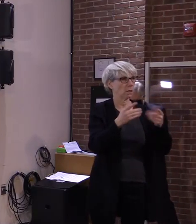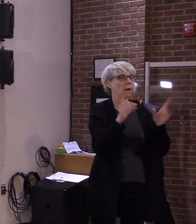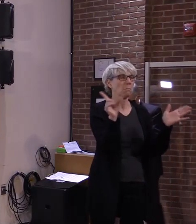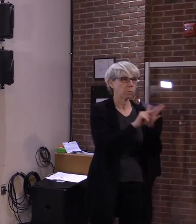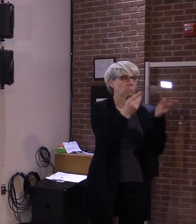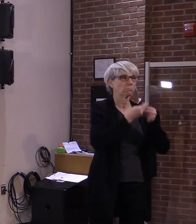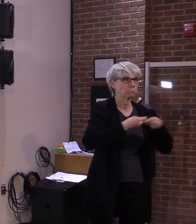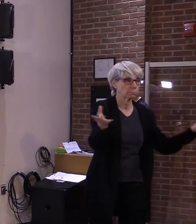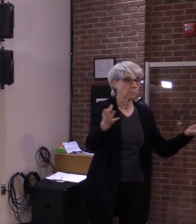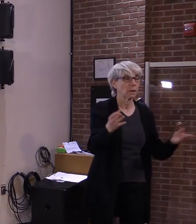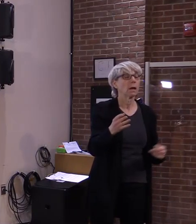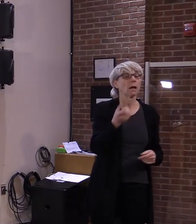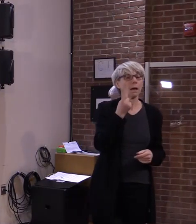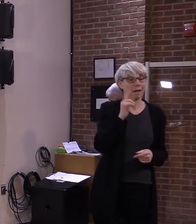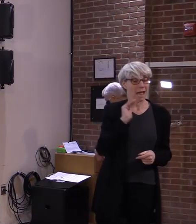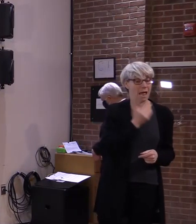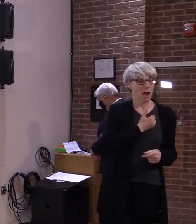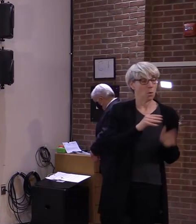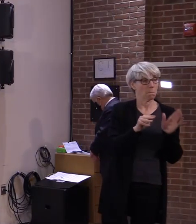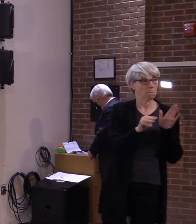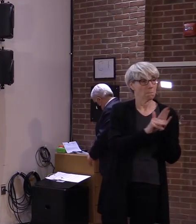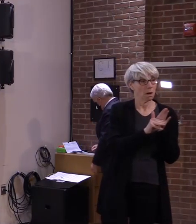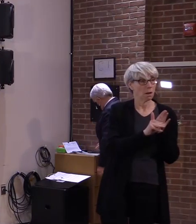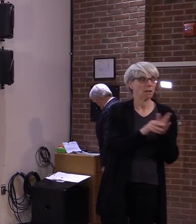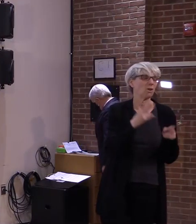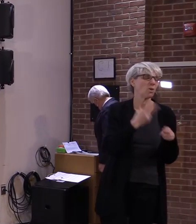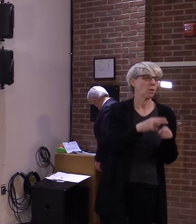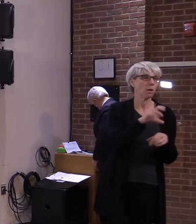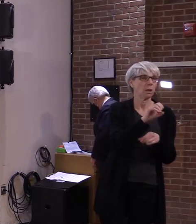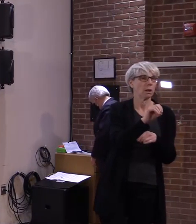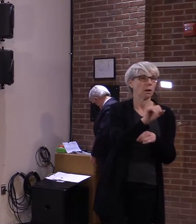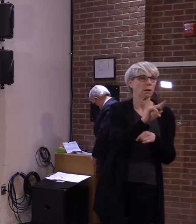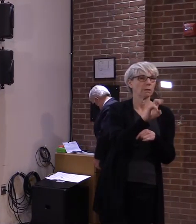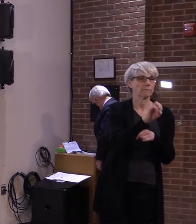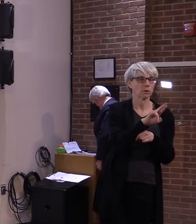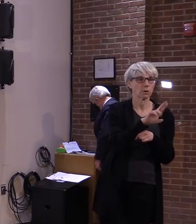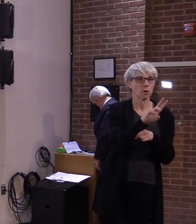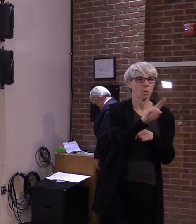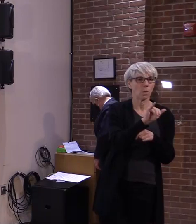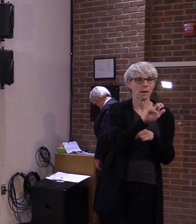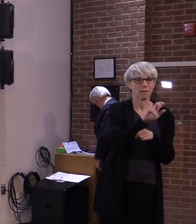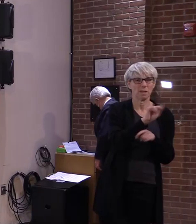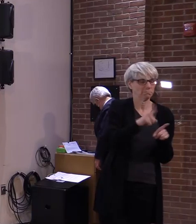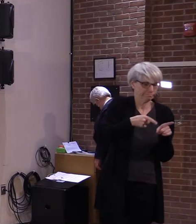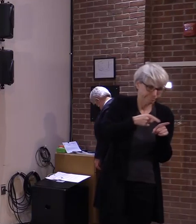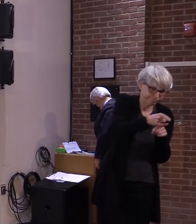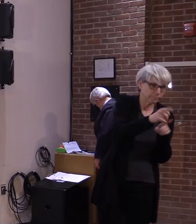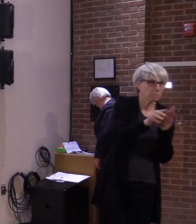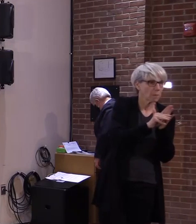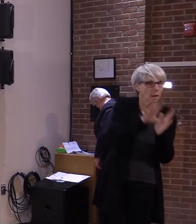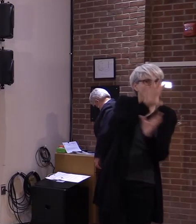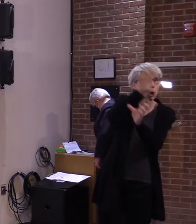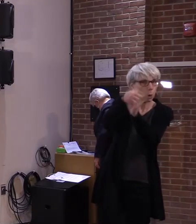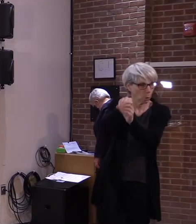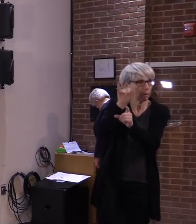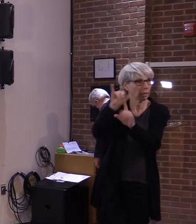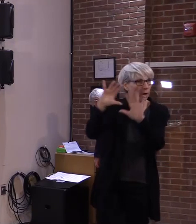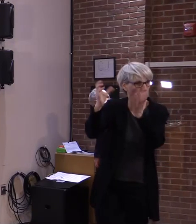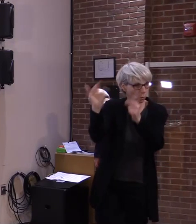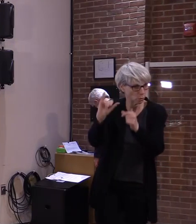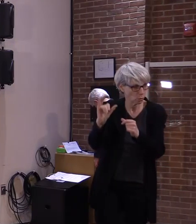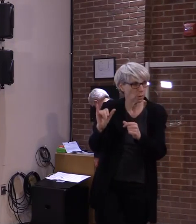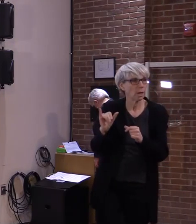pandemic, participates in that modeling. But then they also submit individual state models as well. So about 31 modelers have submitted